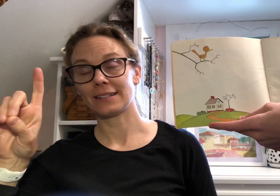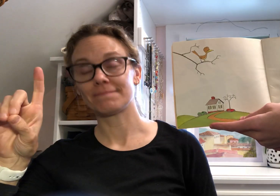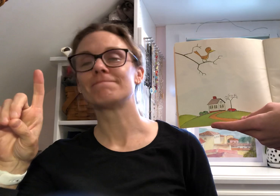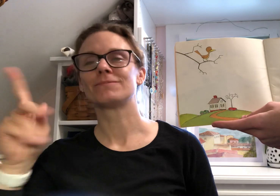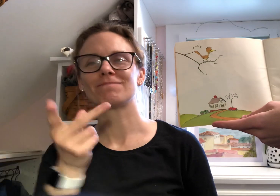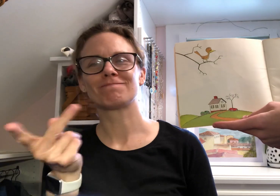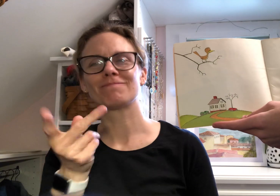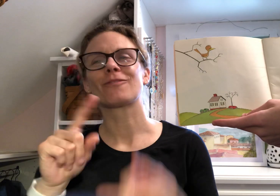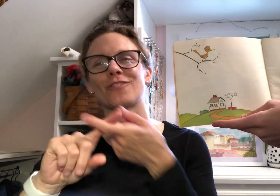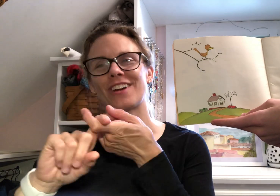Fred was big.